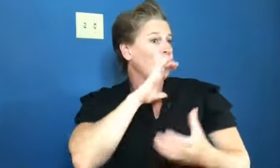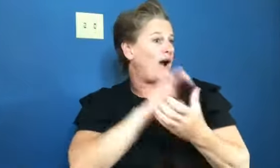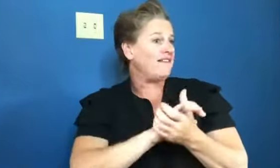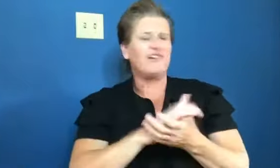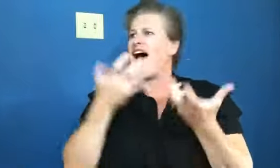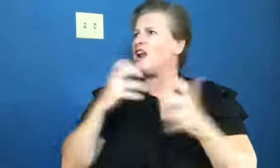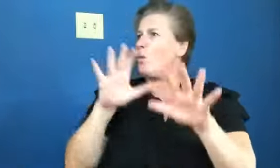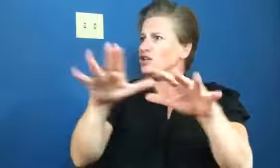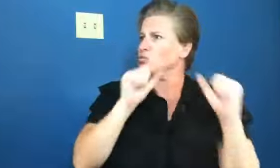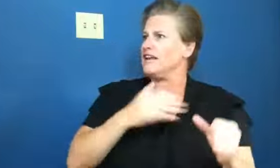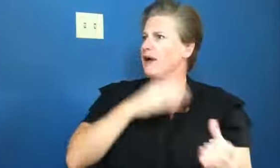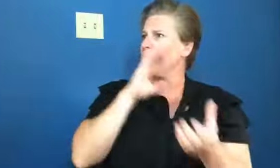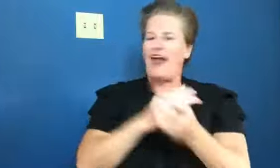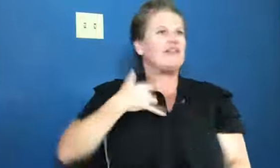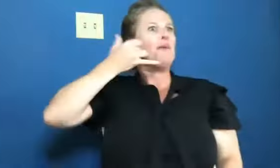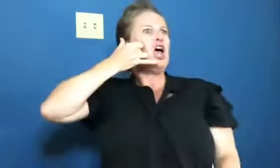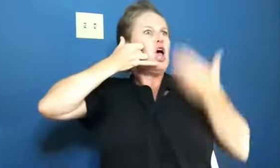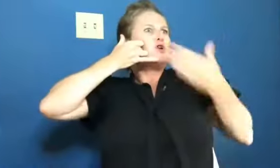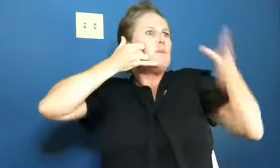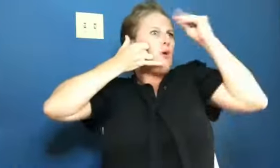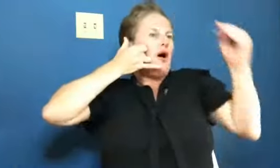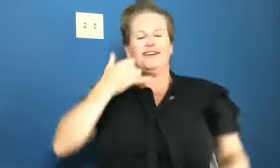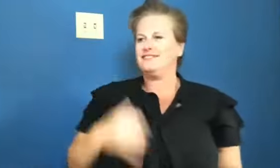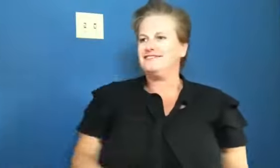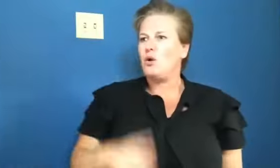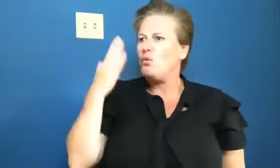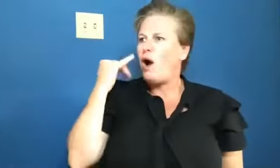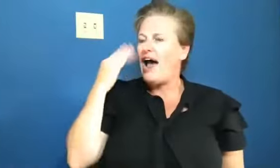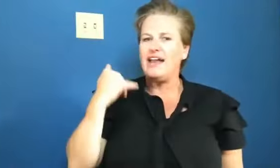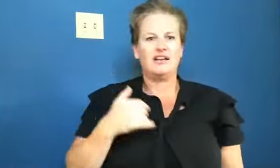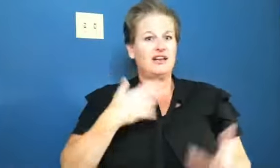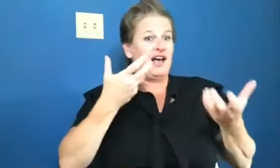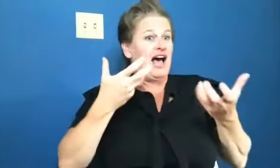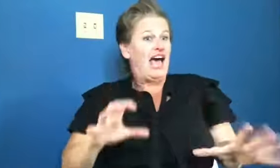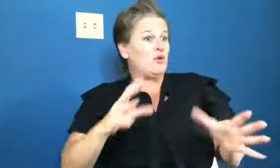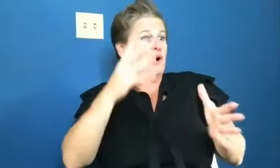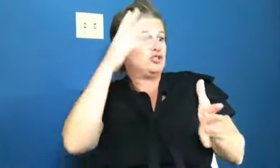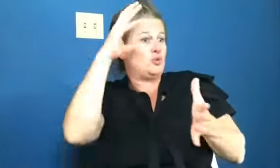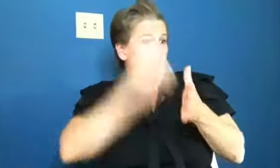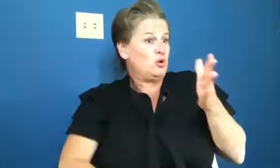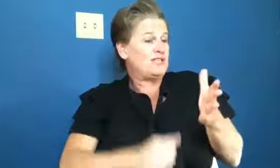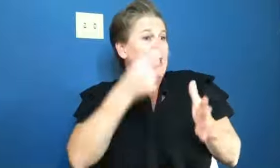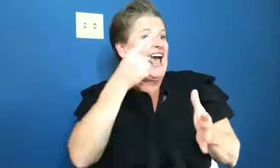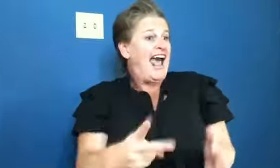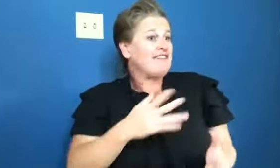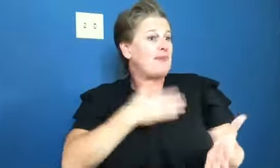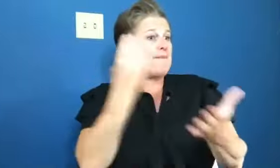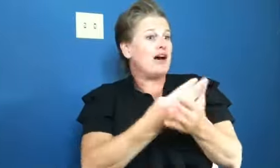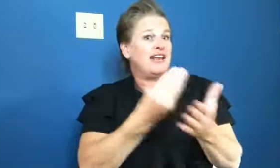boy. And she says, why? And he says, because I don't want to lose half my money. Wrong answer. Ask anybody, any